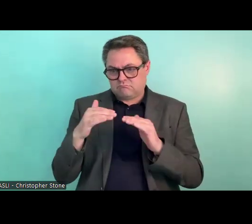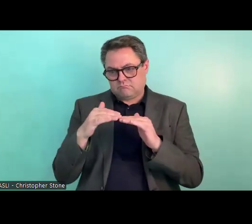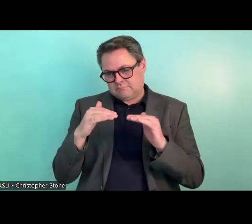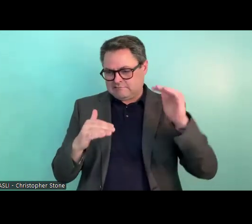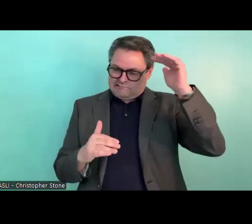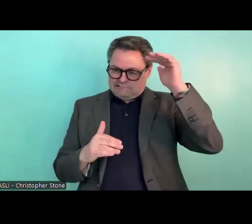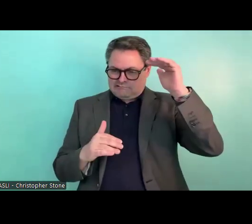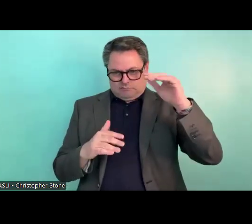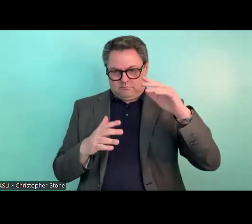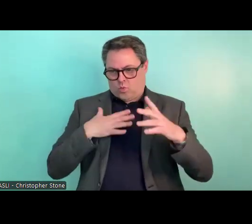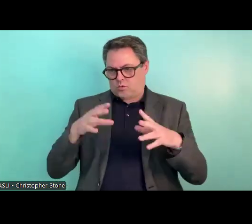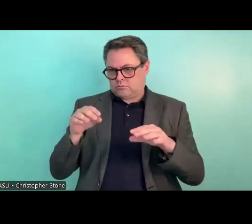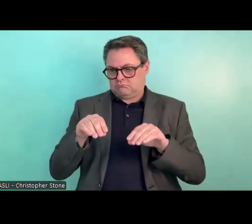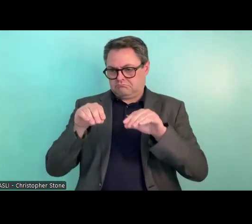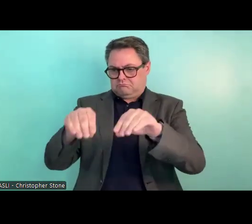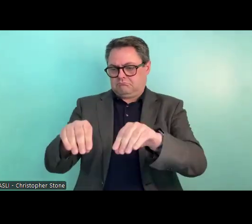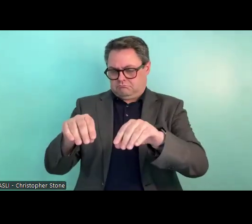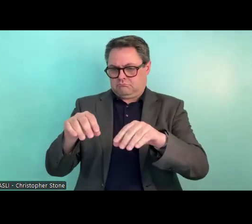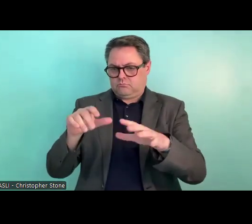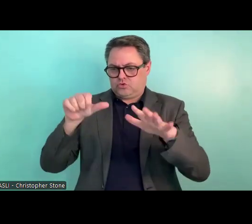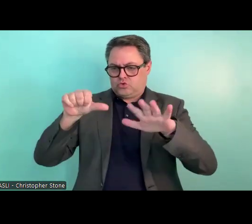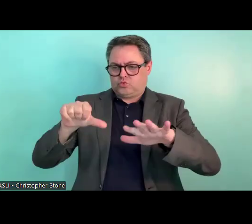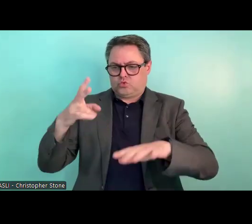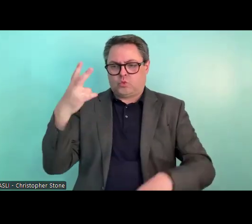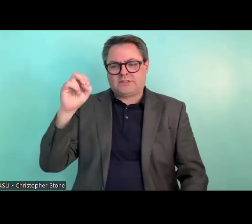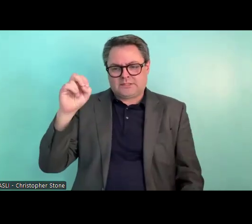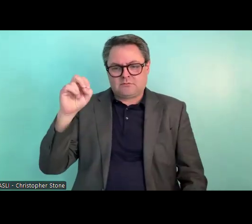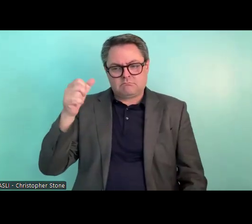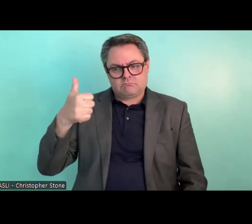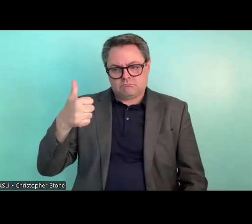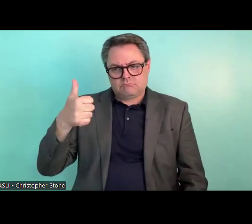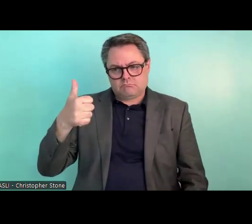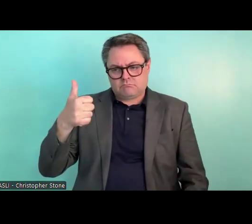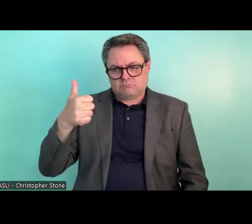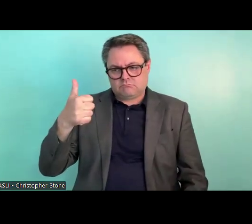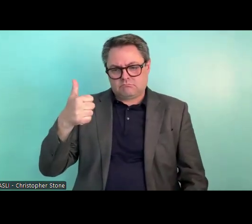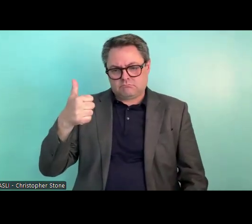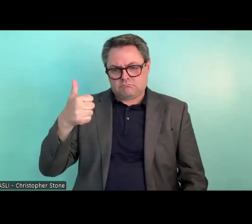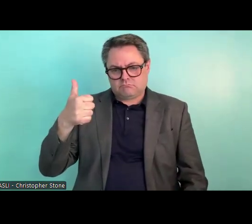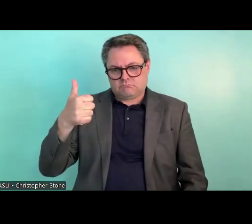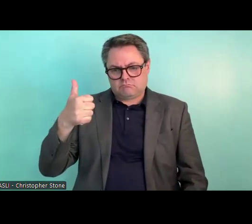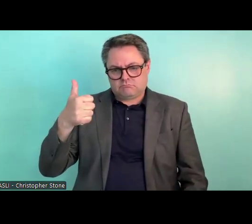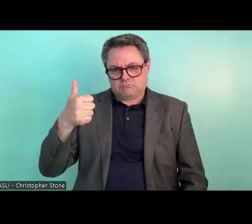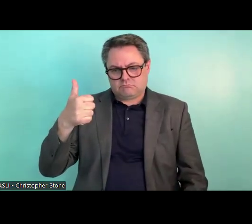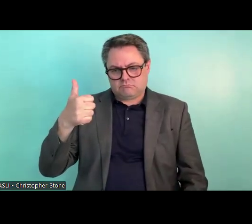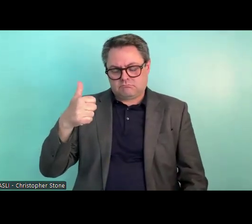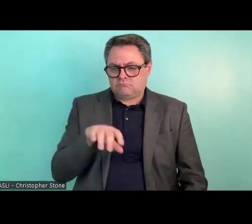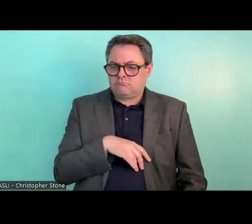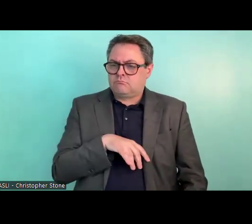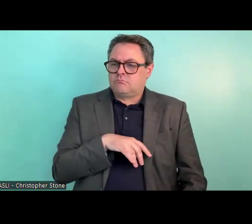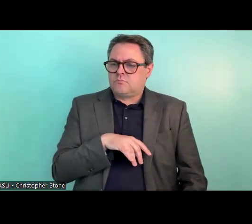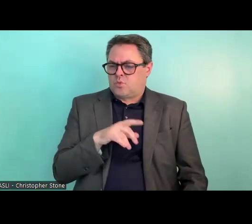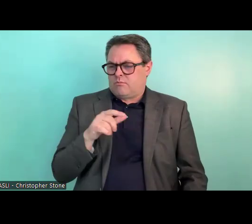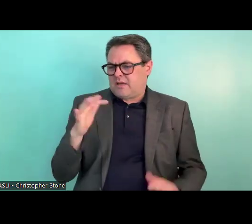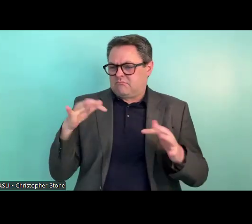Okay, so it seems pretty clear that we have a consensus that people would like to postpone this event until the 20th of June.